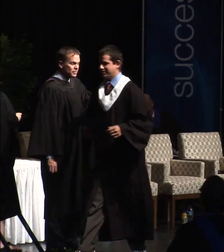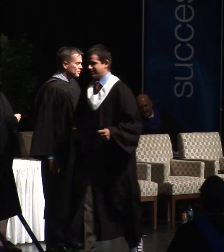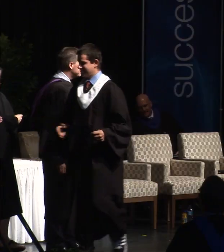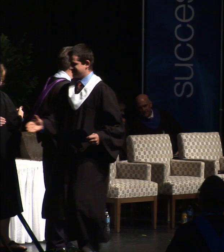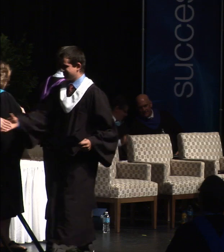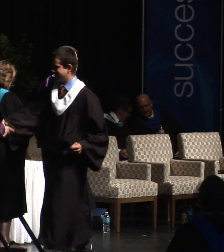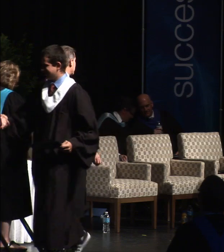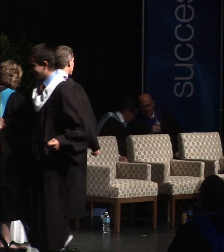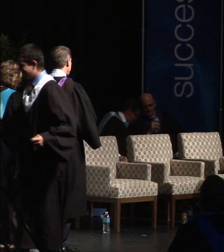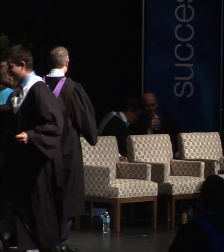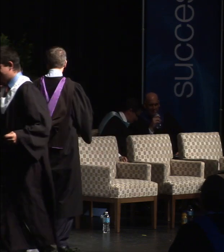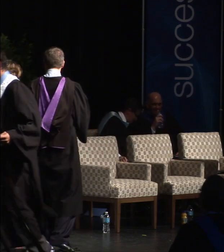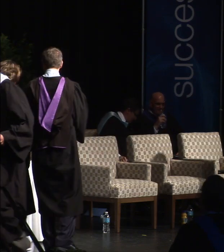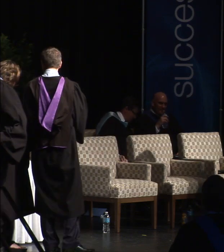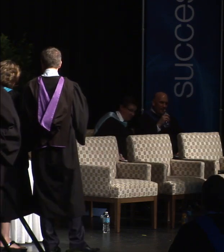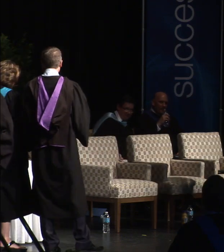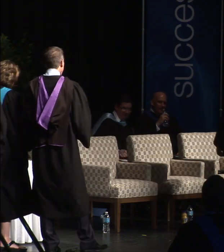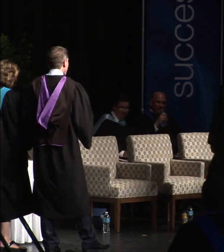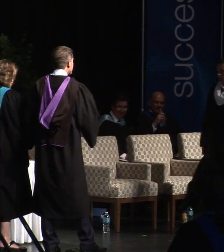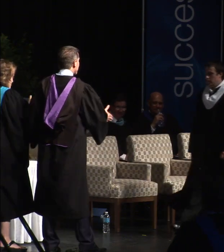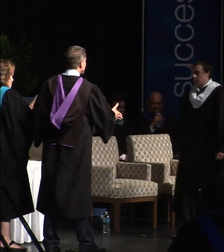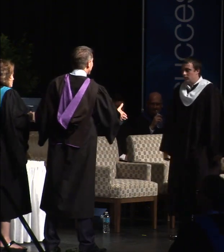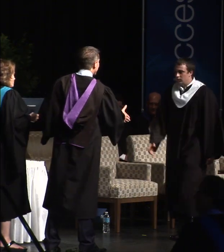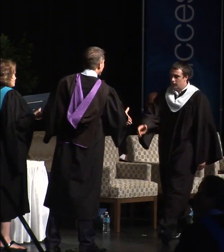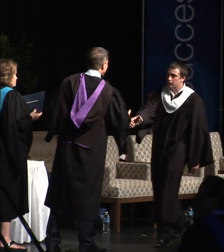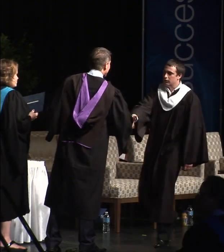Jordan Edward McDonald.